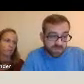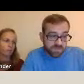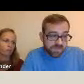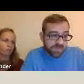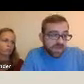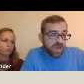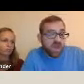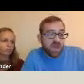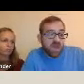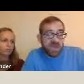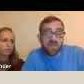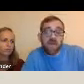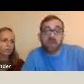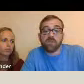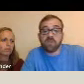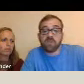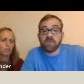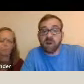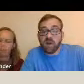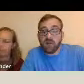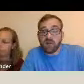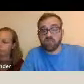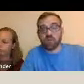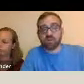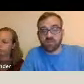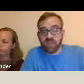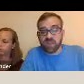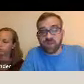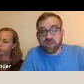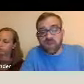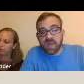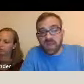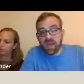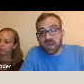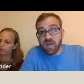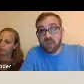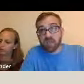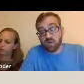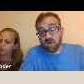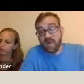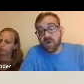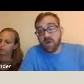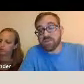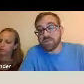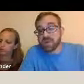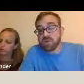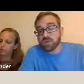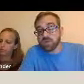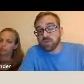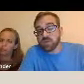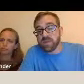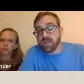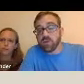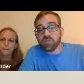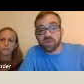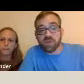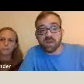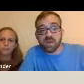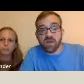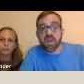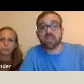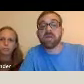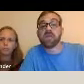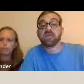Morphology, and that one you learn about the structure of language. And as we're now in Spanish school in Costa